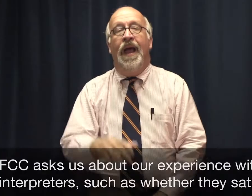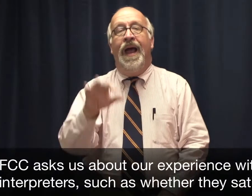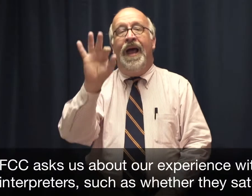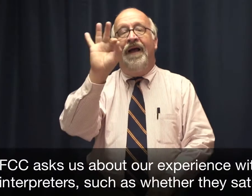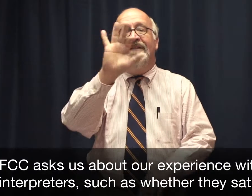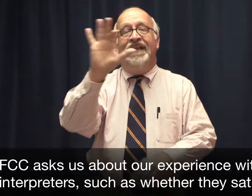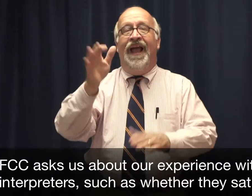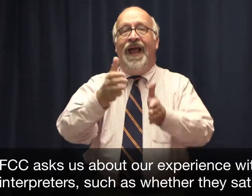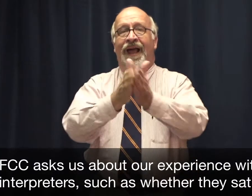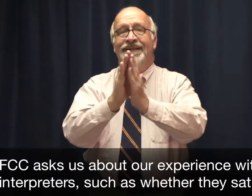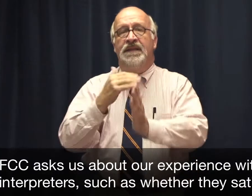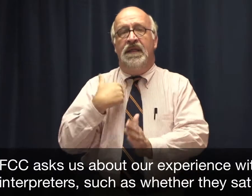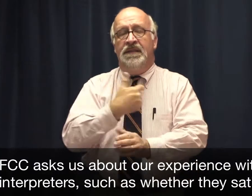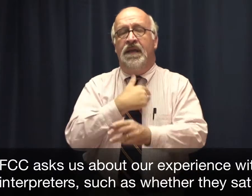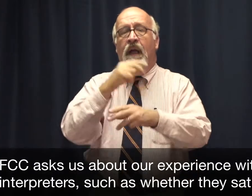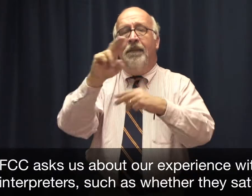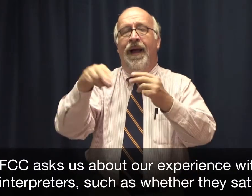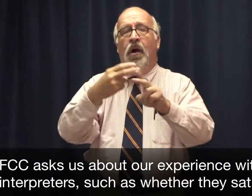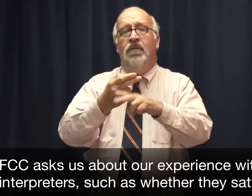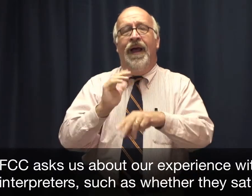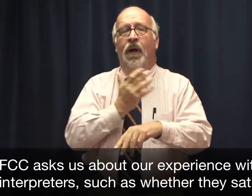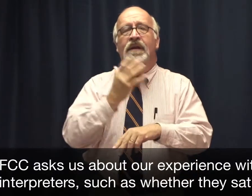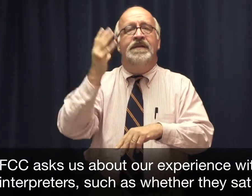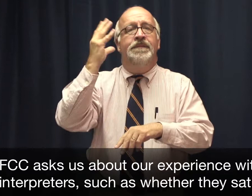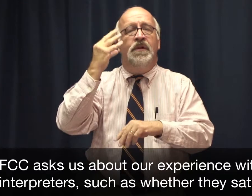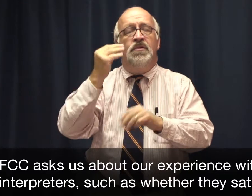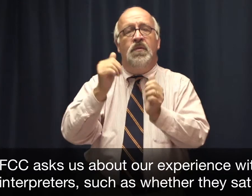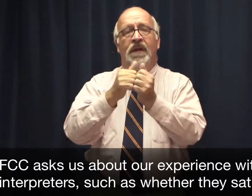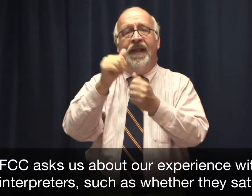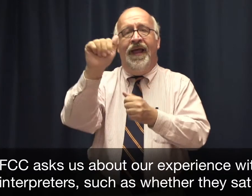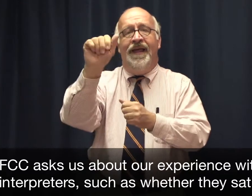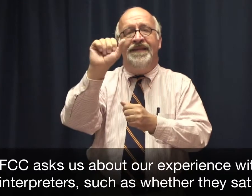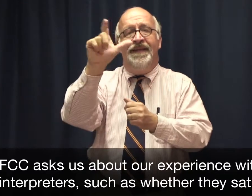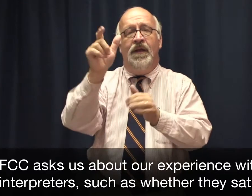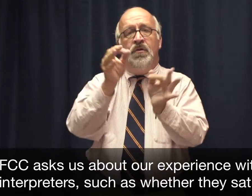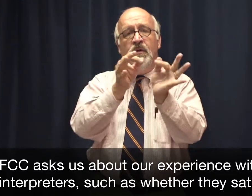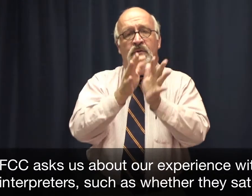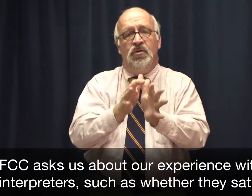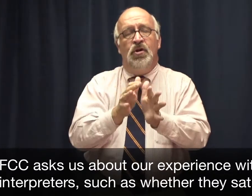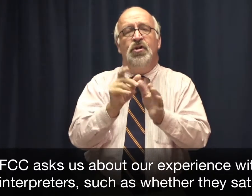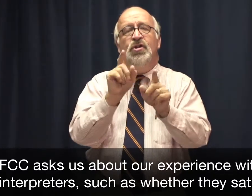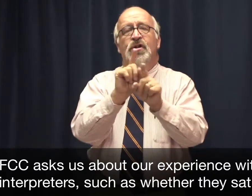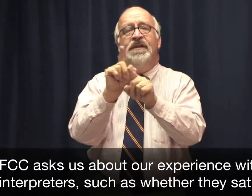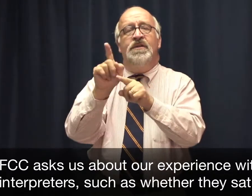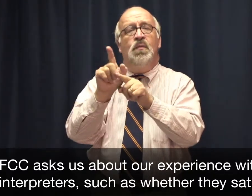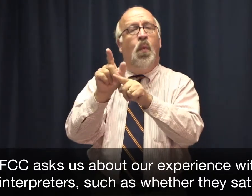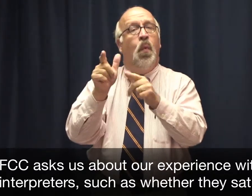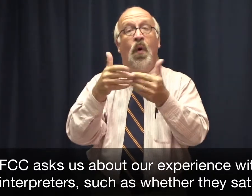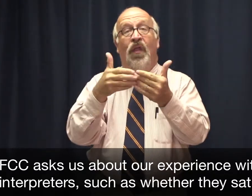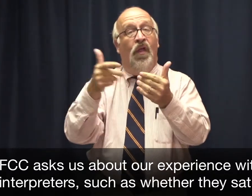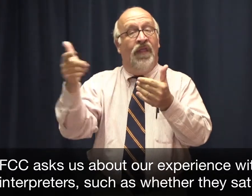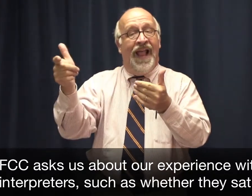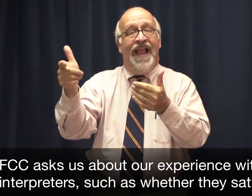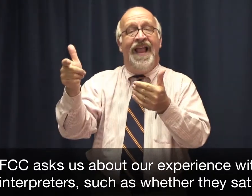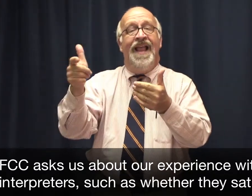The FCC asks us about our experience with ASL interpreters, such as